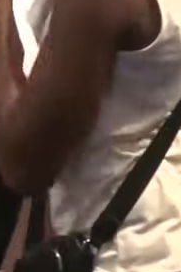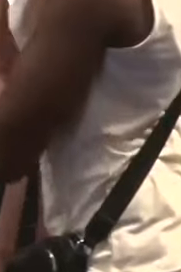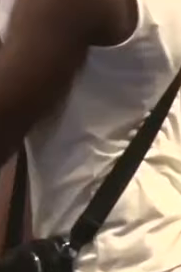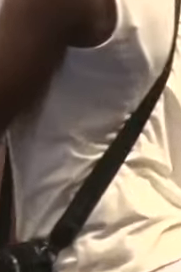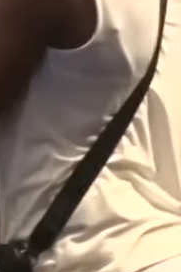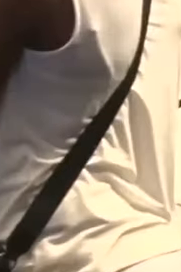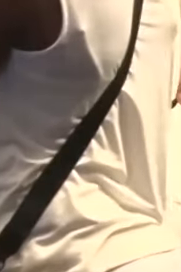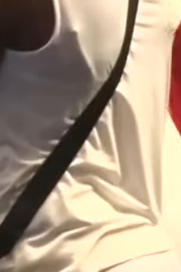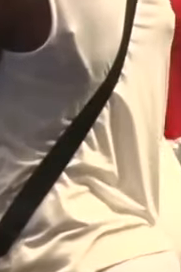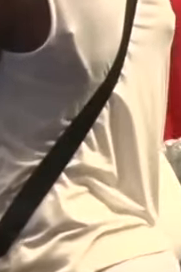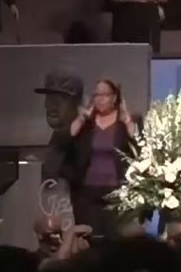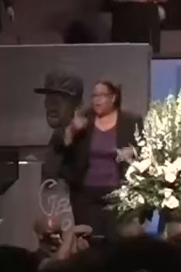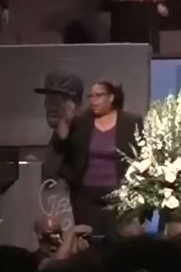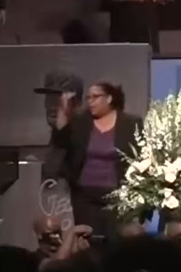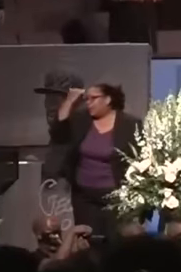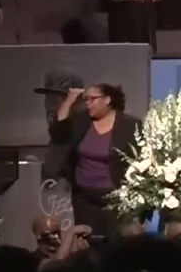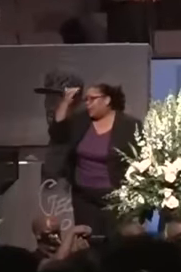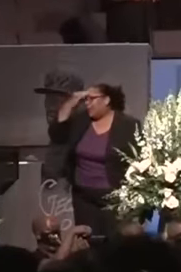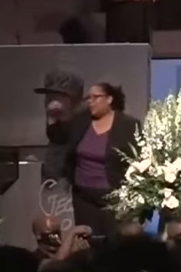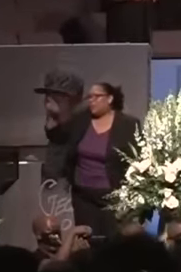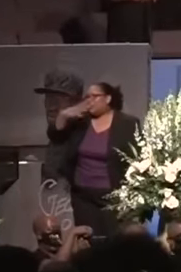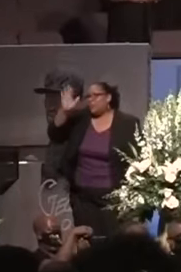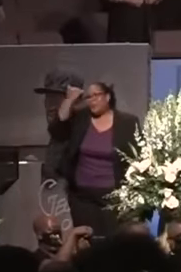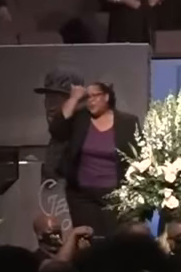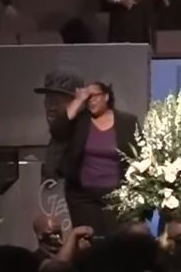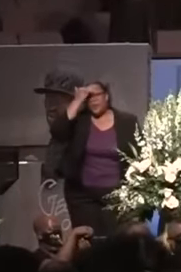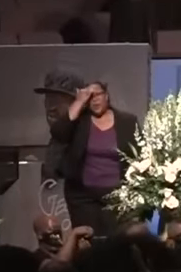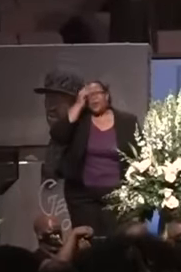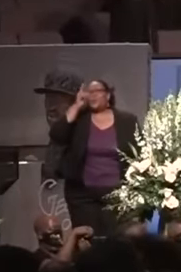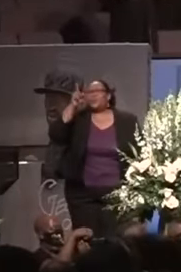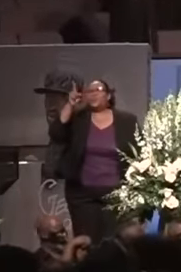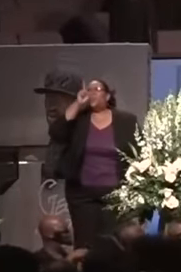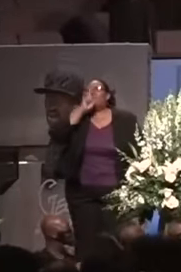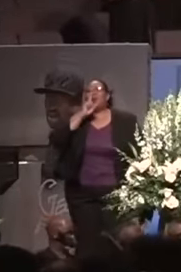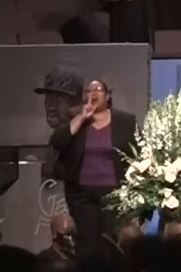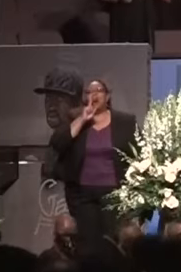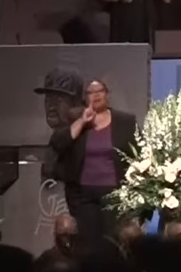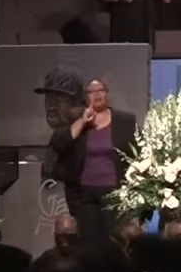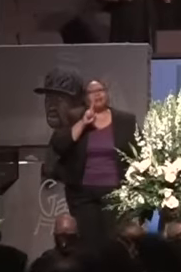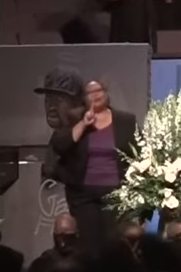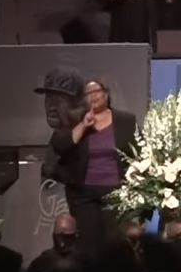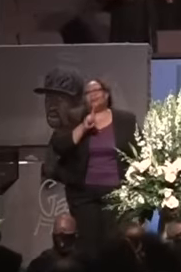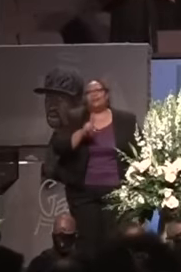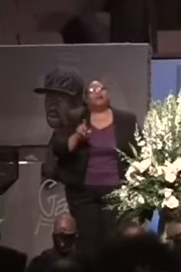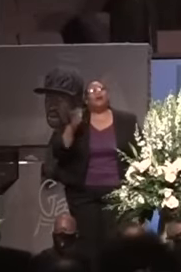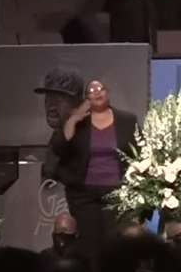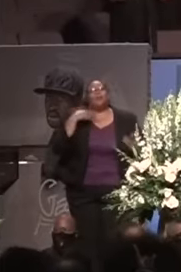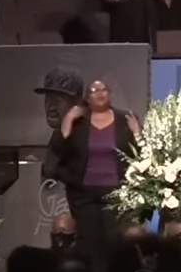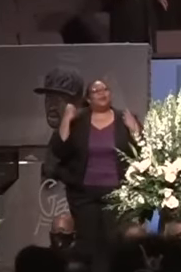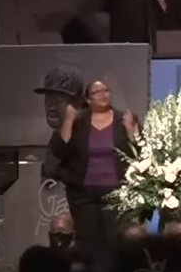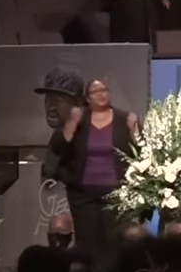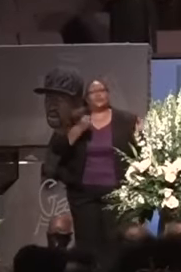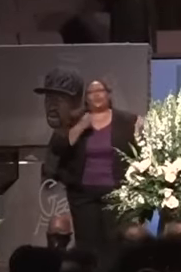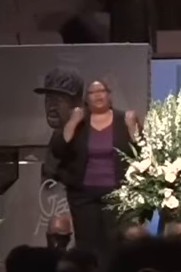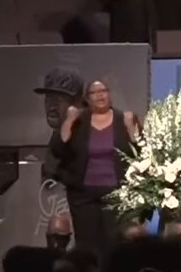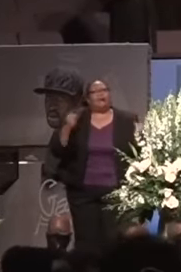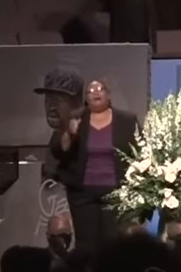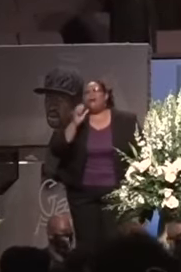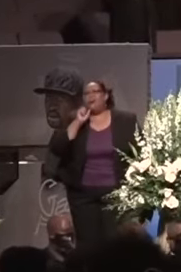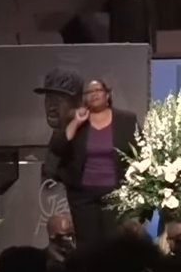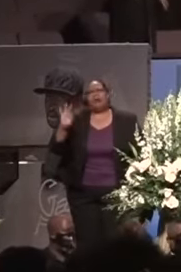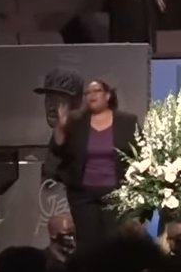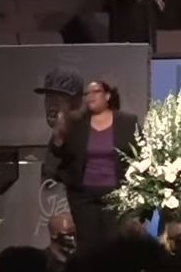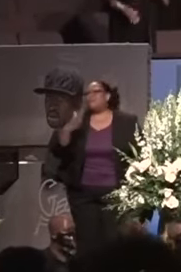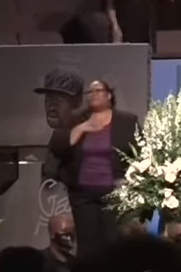strength. Anybody know anything about him? You are the strength of my life. Yes, you are Jesus.